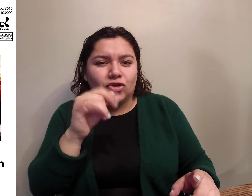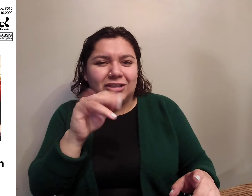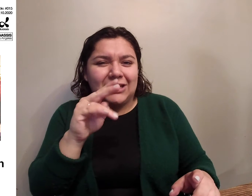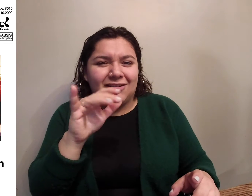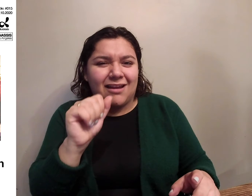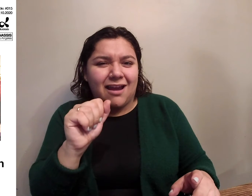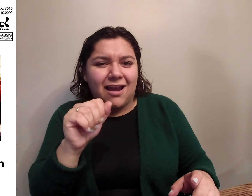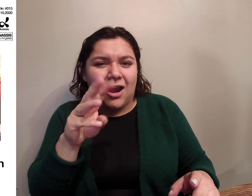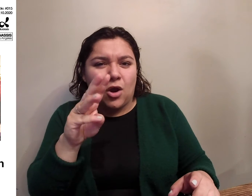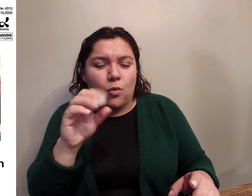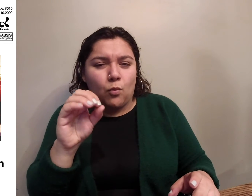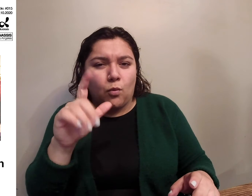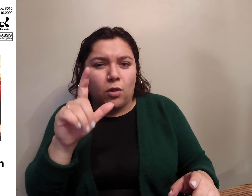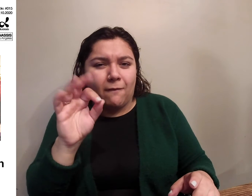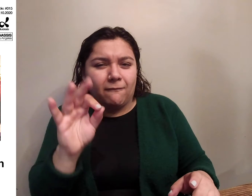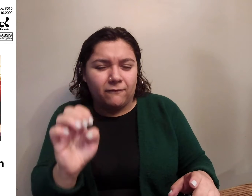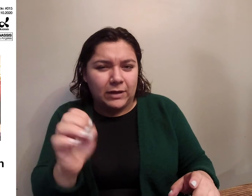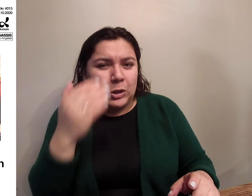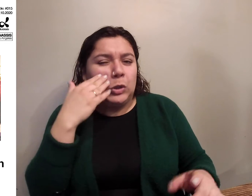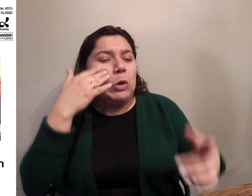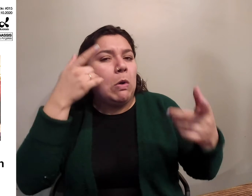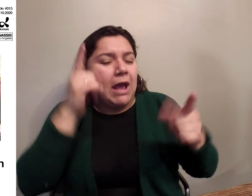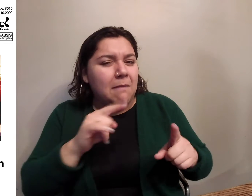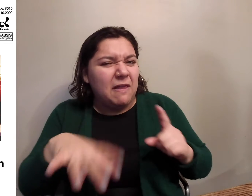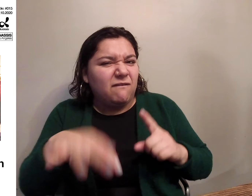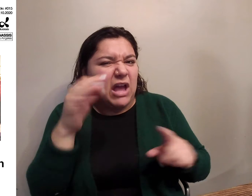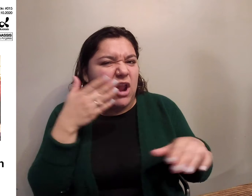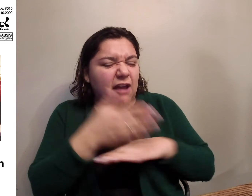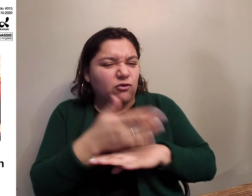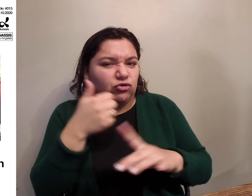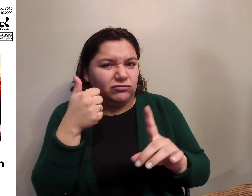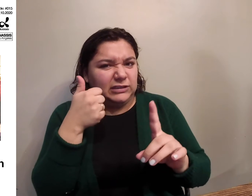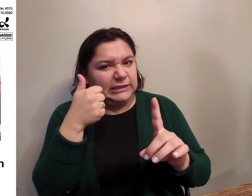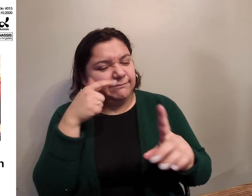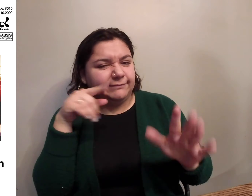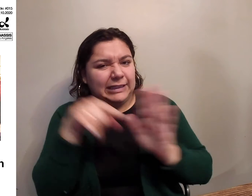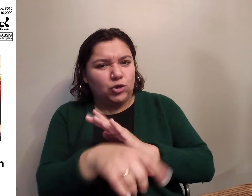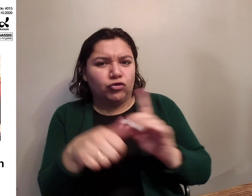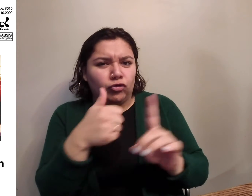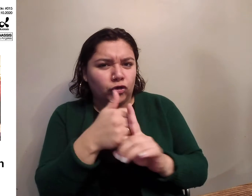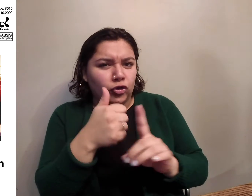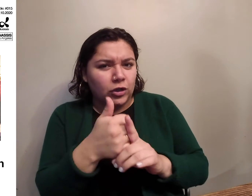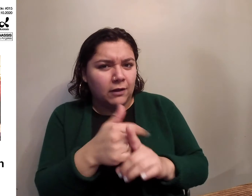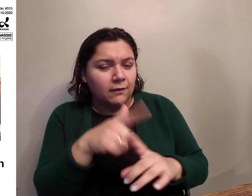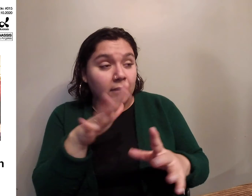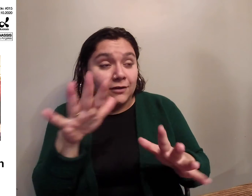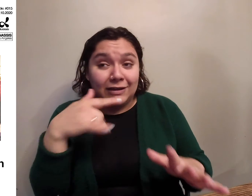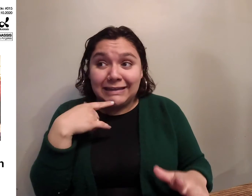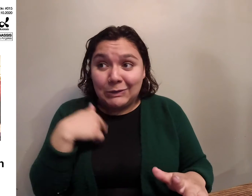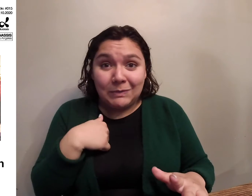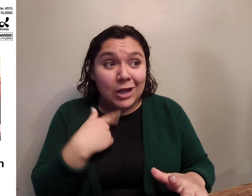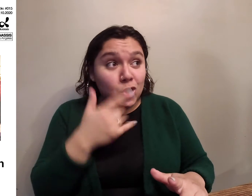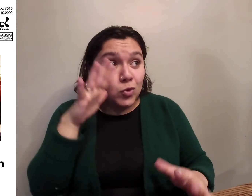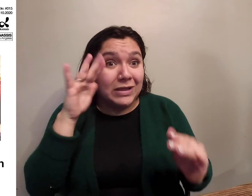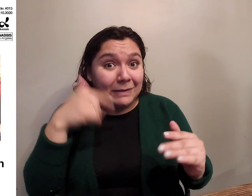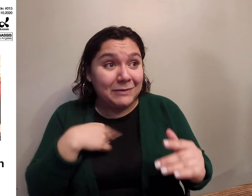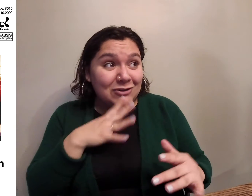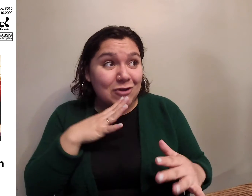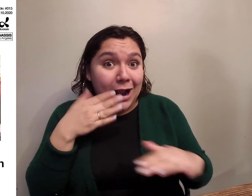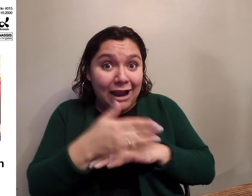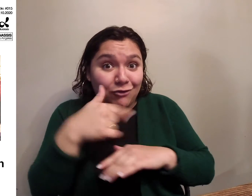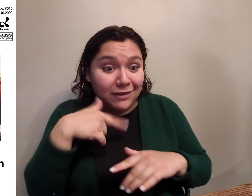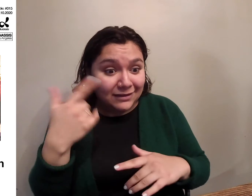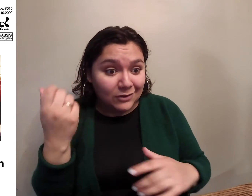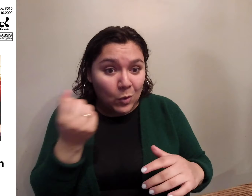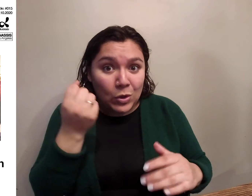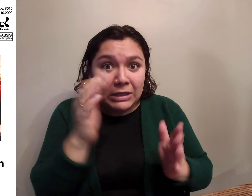which was found after she committed suicide. And I remember Patti saying to me, "Do you expect me to talk after this?"